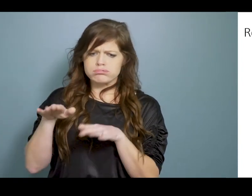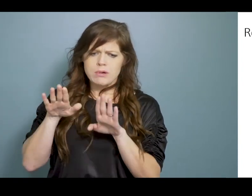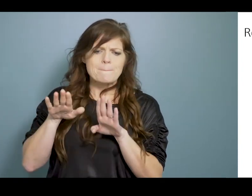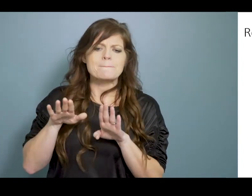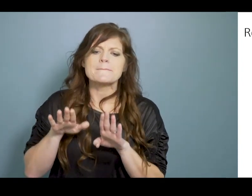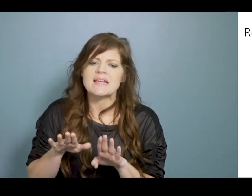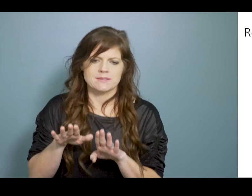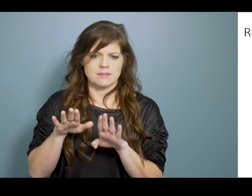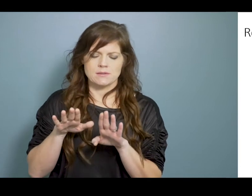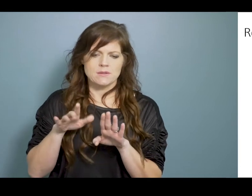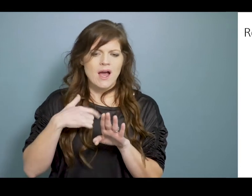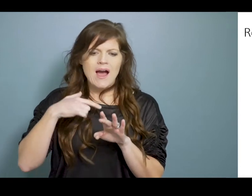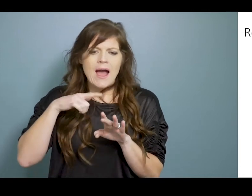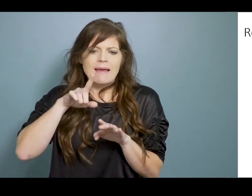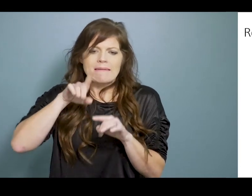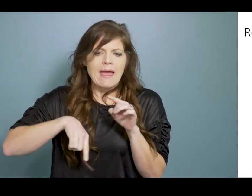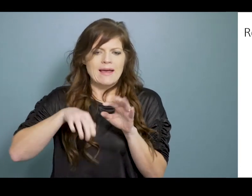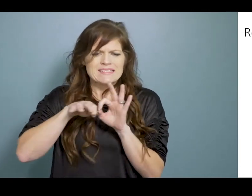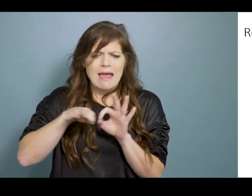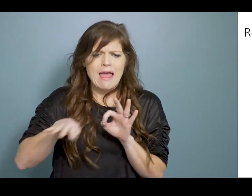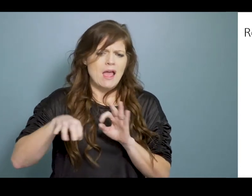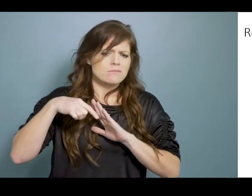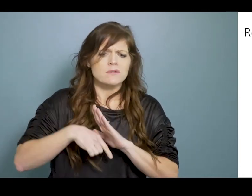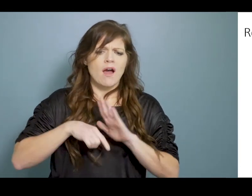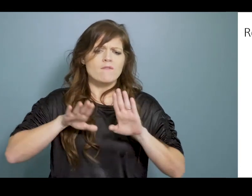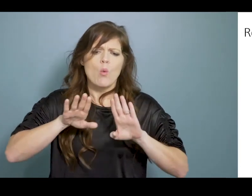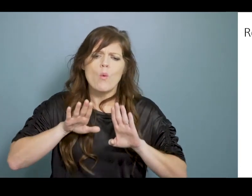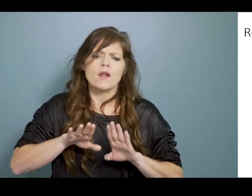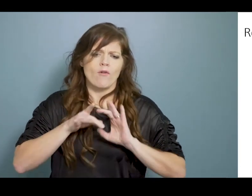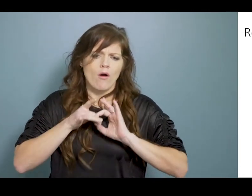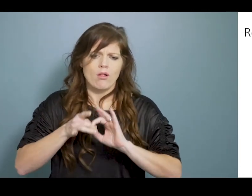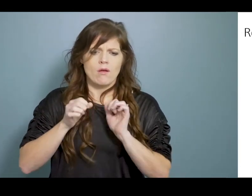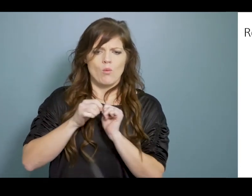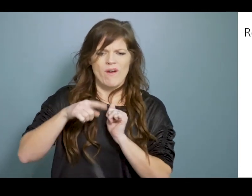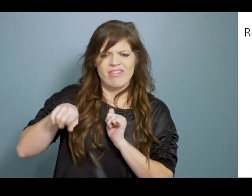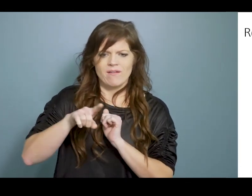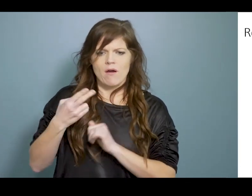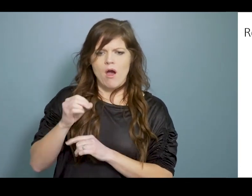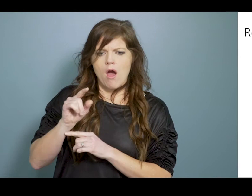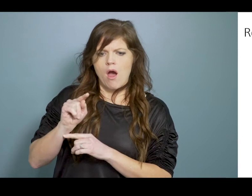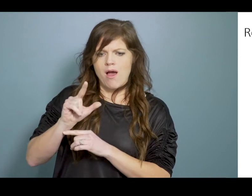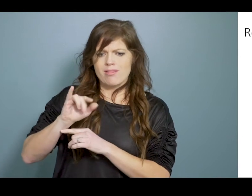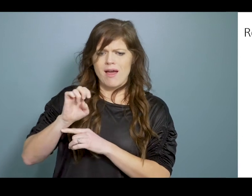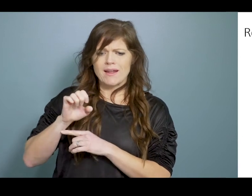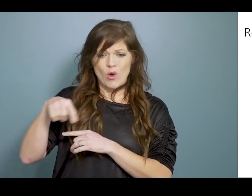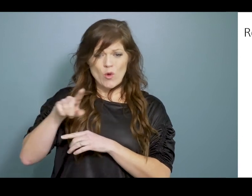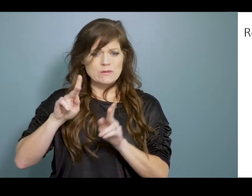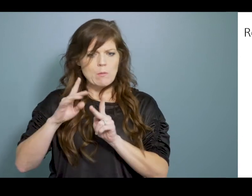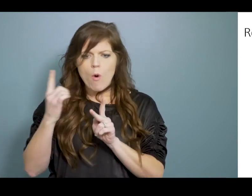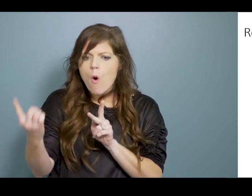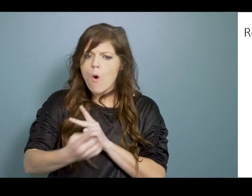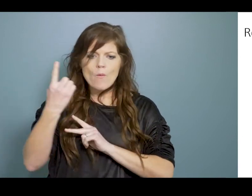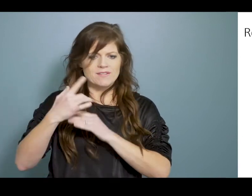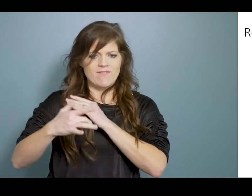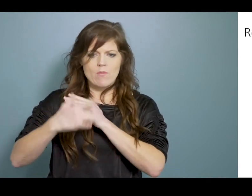the Idaho Suicide Prevention Hotline. They are amazing people. They offer a lot of